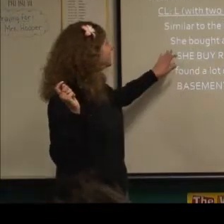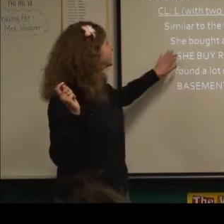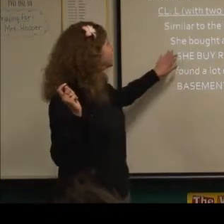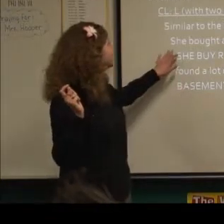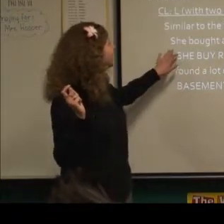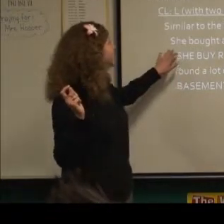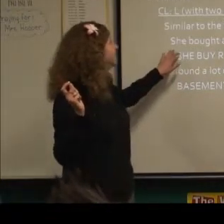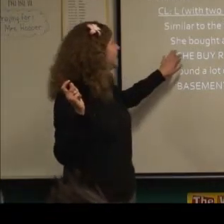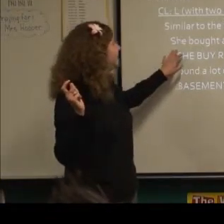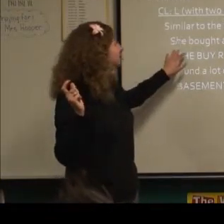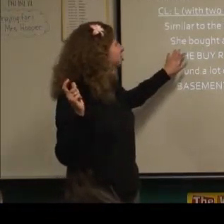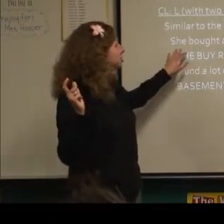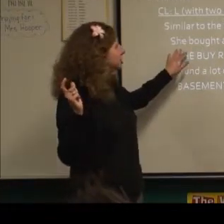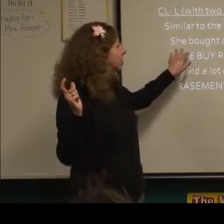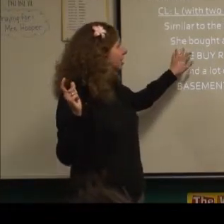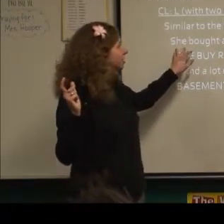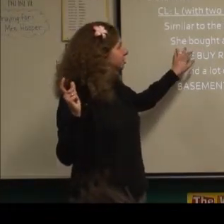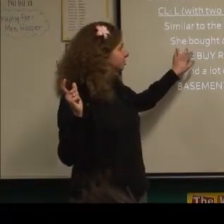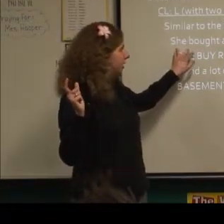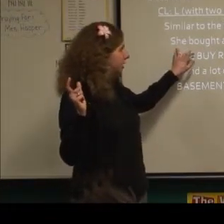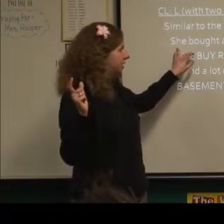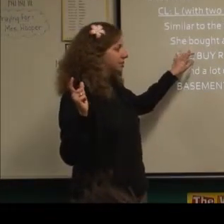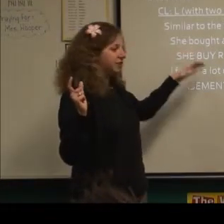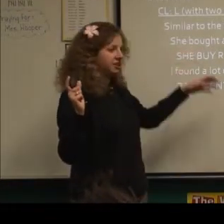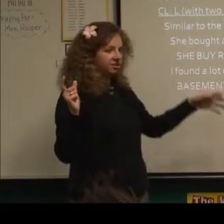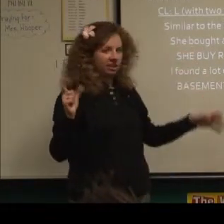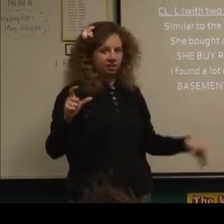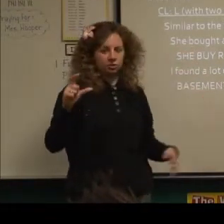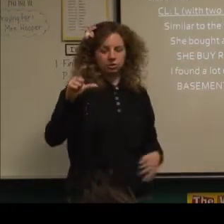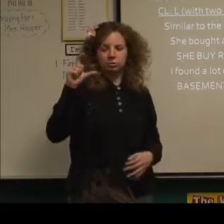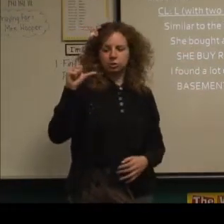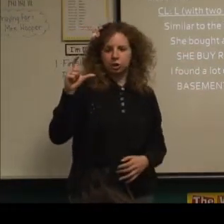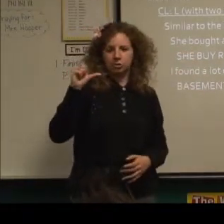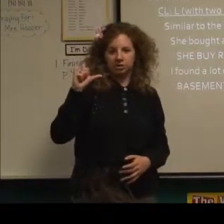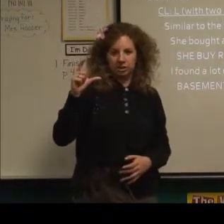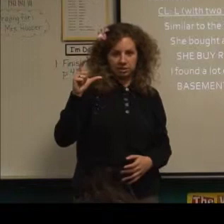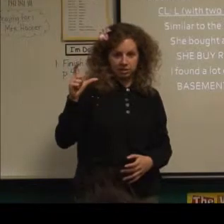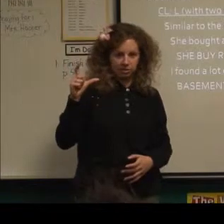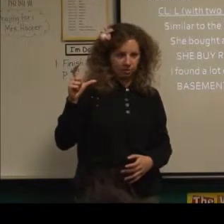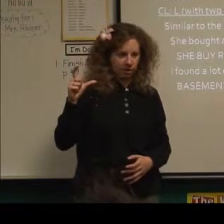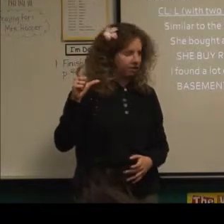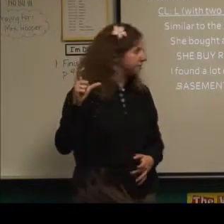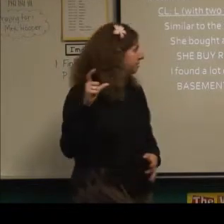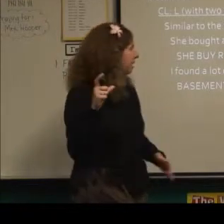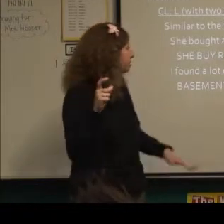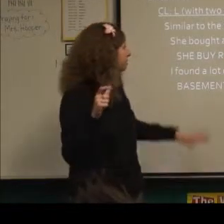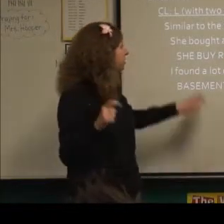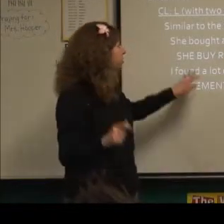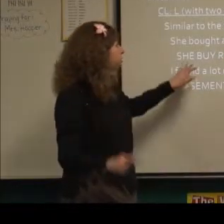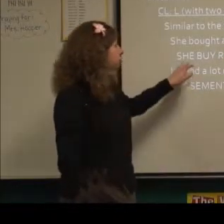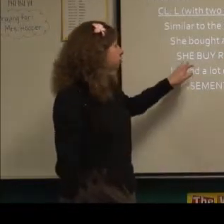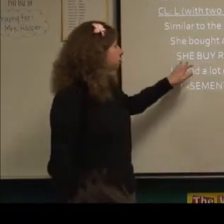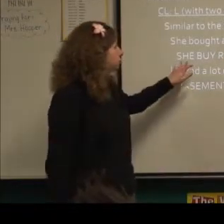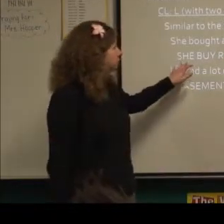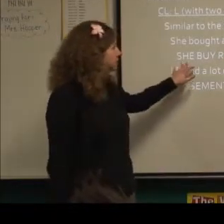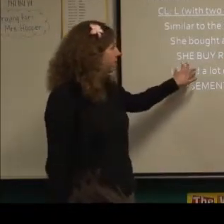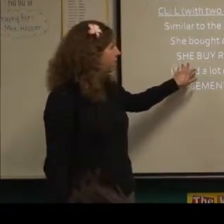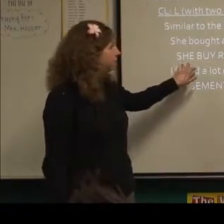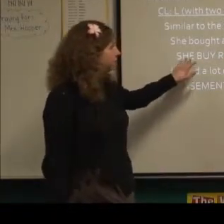this one, then she bought a new rug. It's very thick. So this will show the thickness of the rug. Okay, so she buy